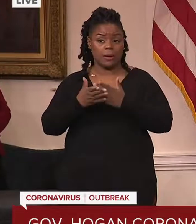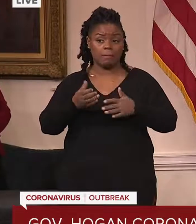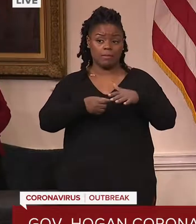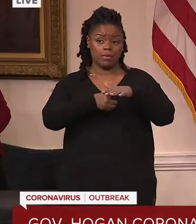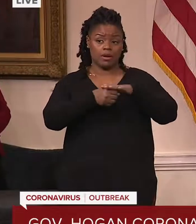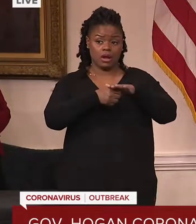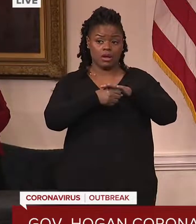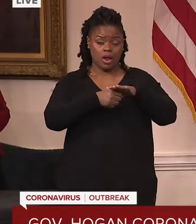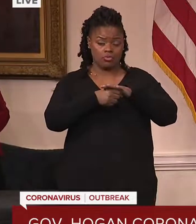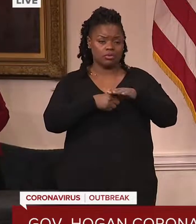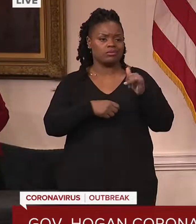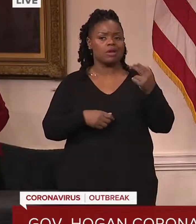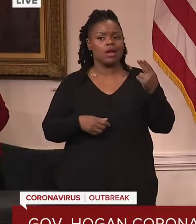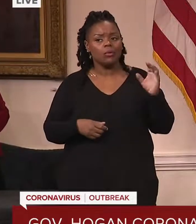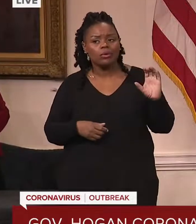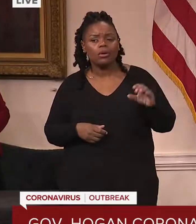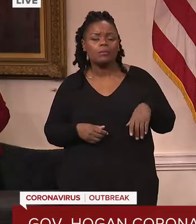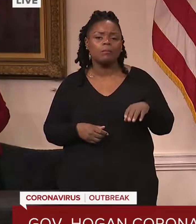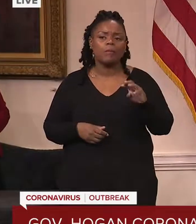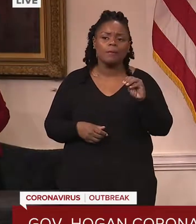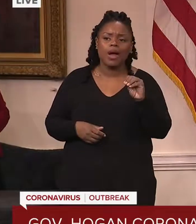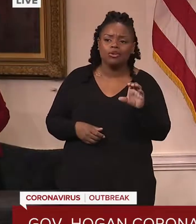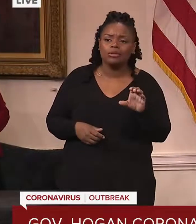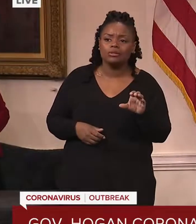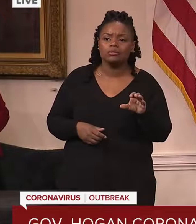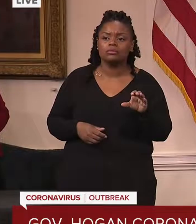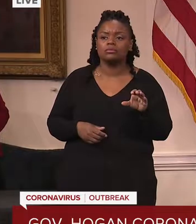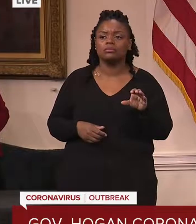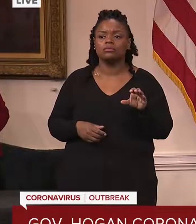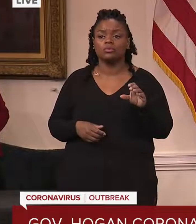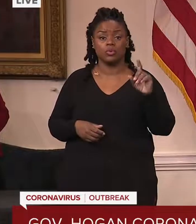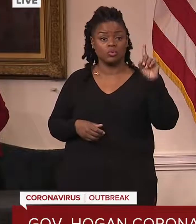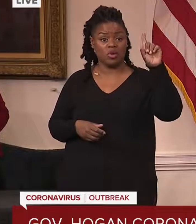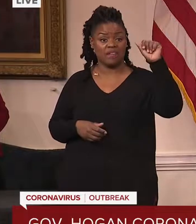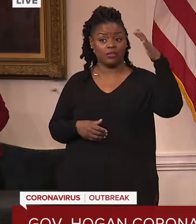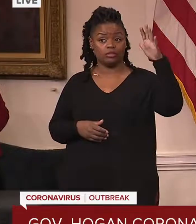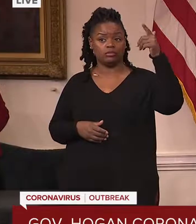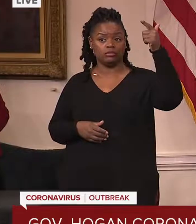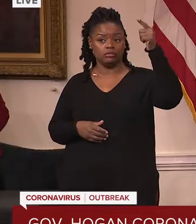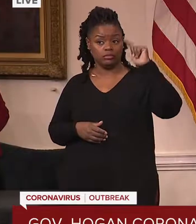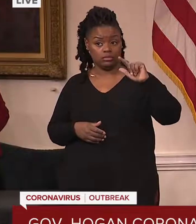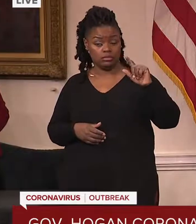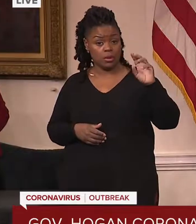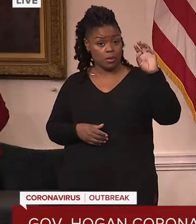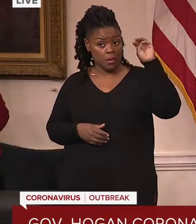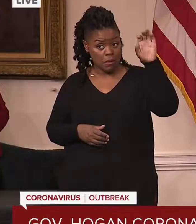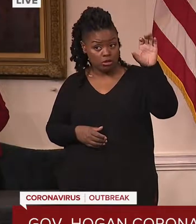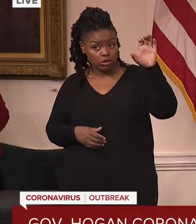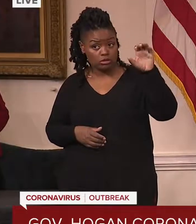Carroll or Caroline, that are nearly done with phase 1A. Yeah, Montgomery, Howard,